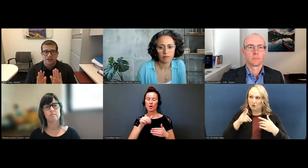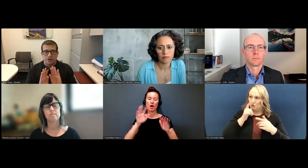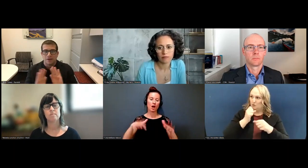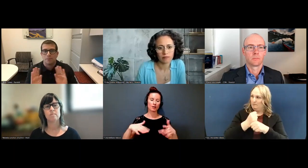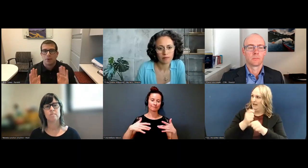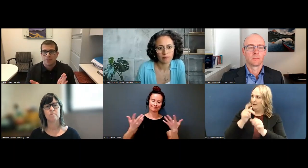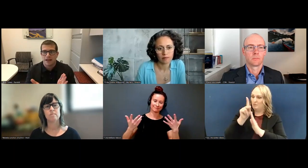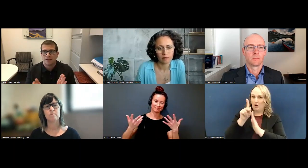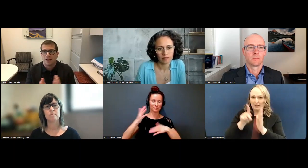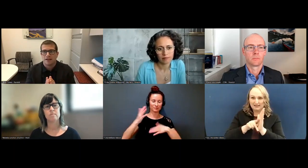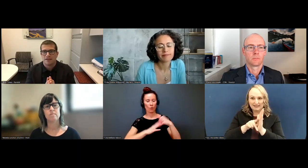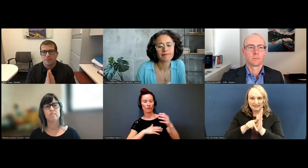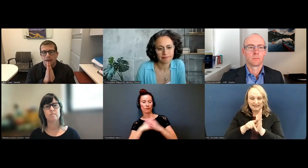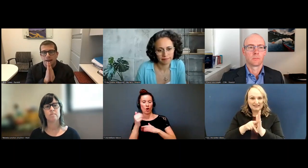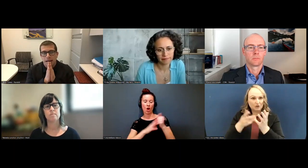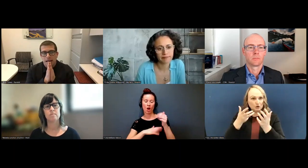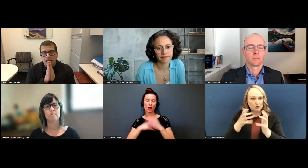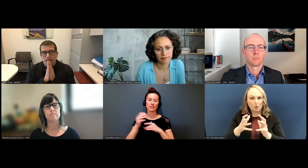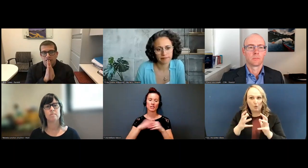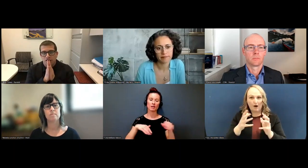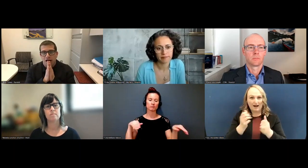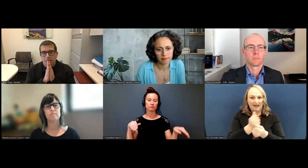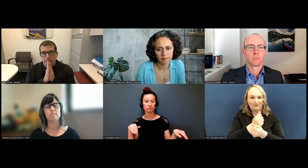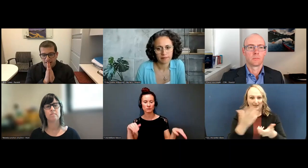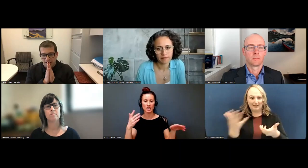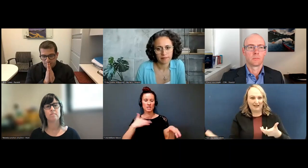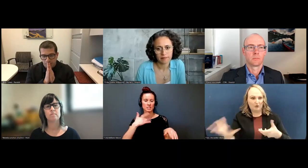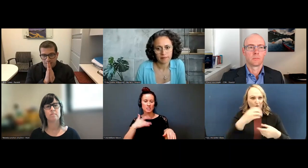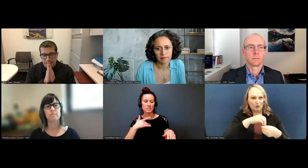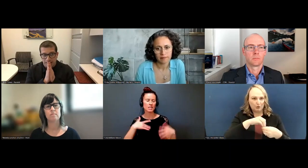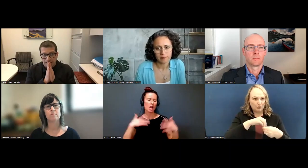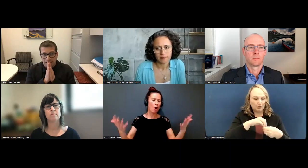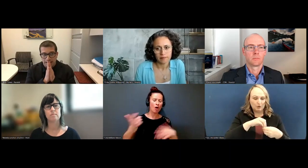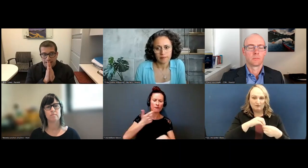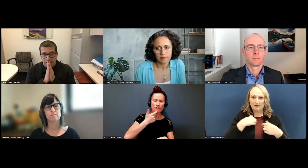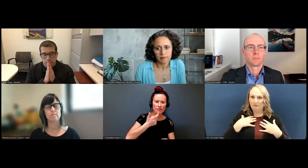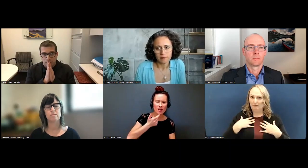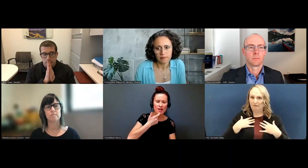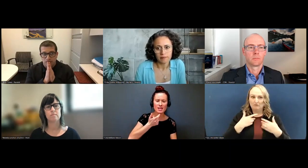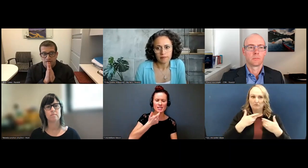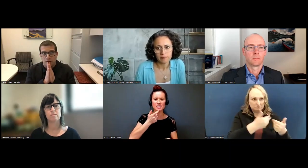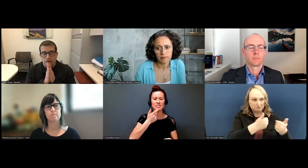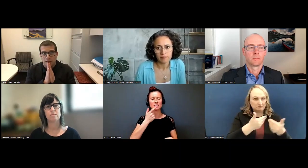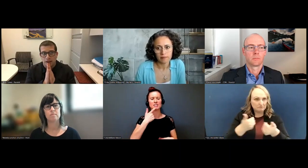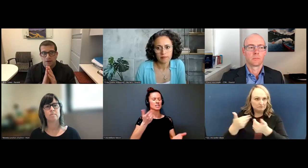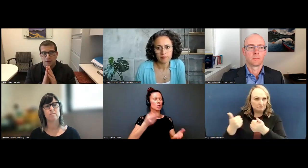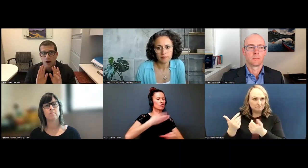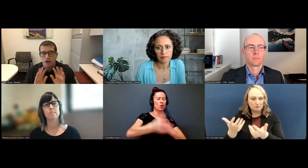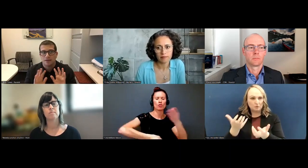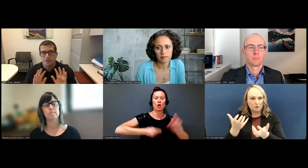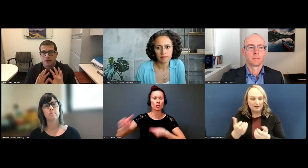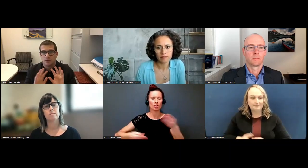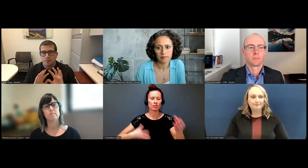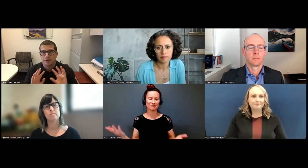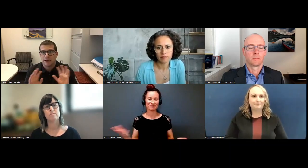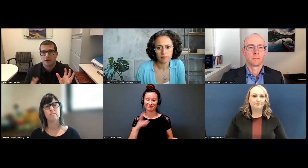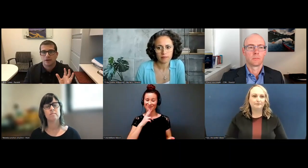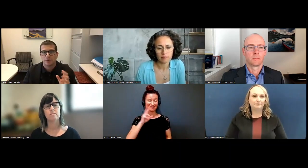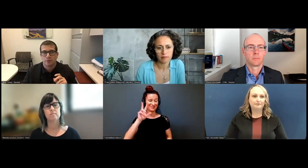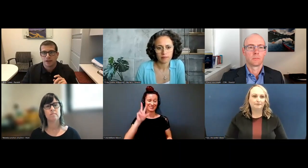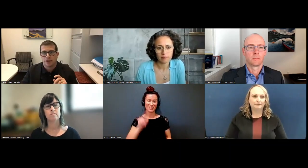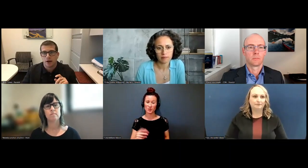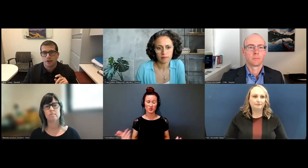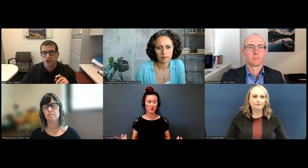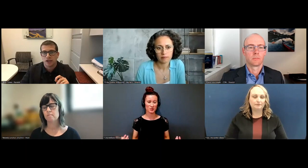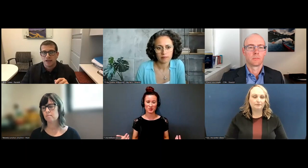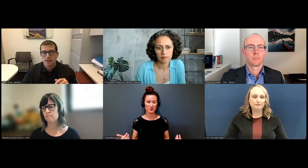it's much easier to compartmentalize something. So the topic I spoke about, which is on, you know, the concept of how we support